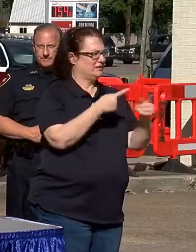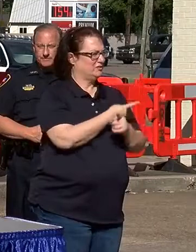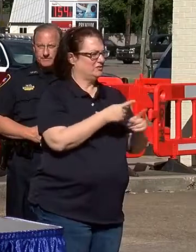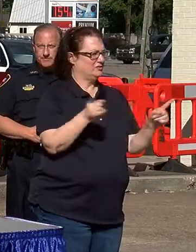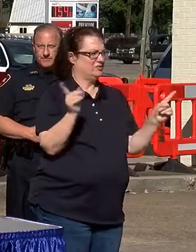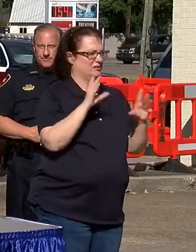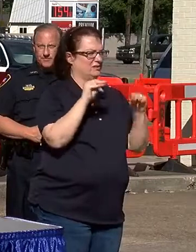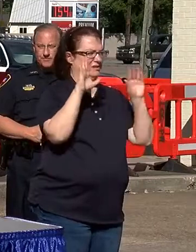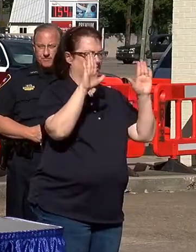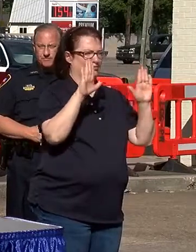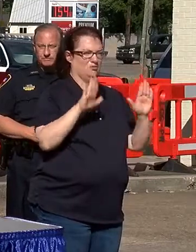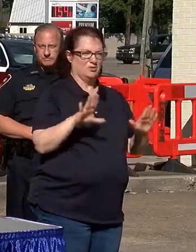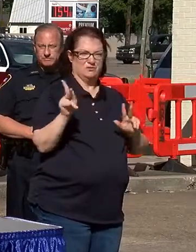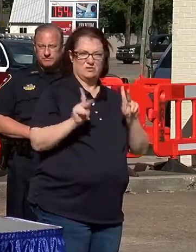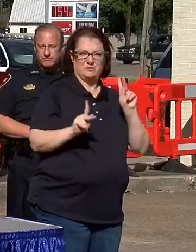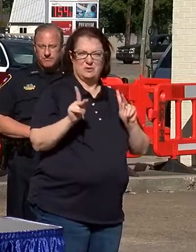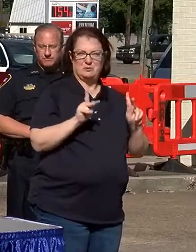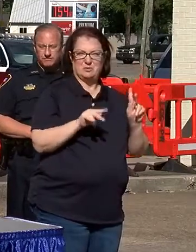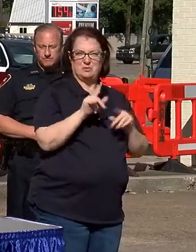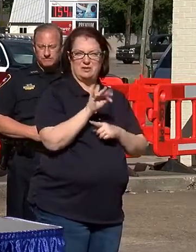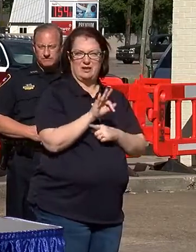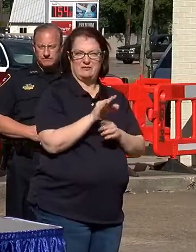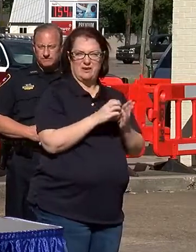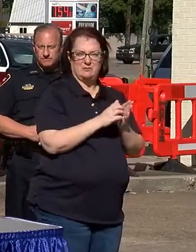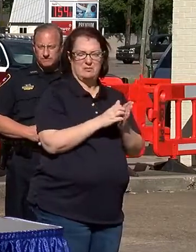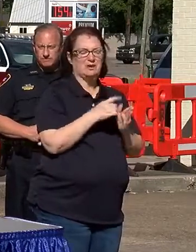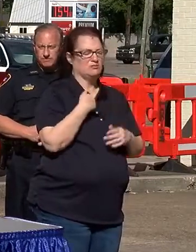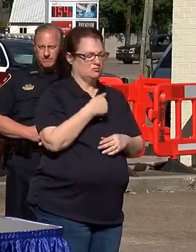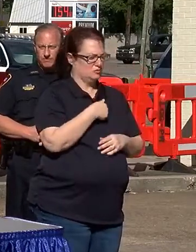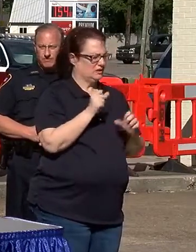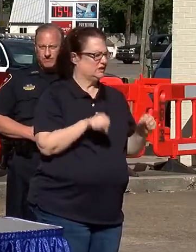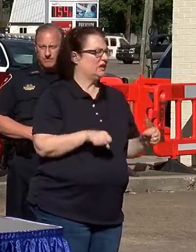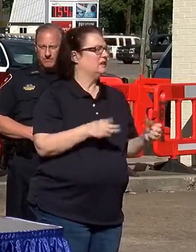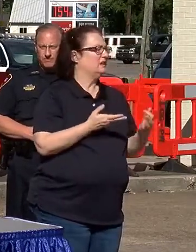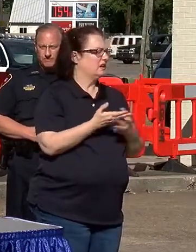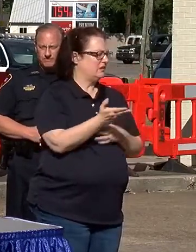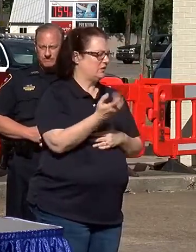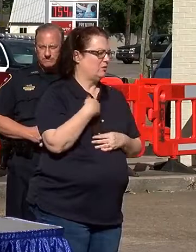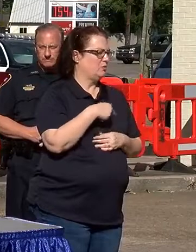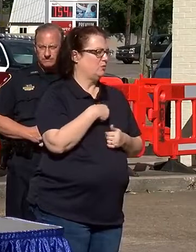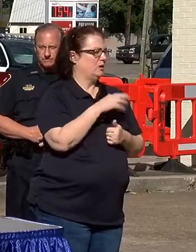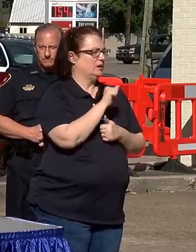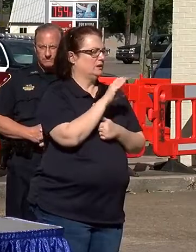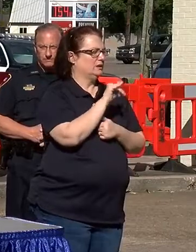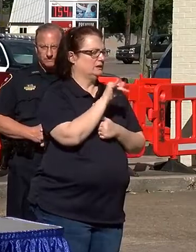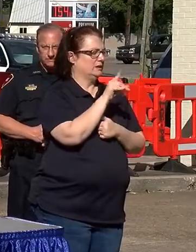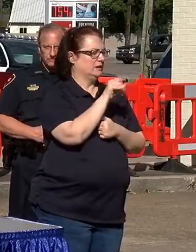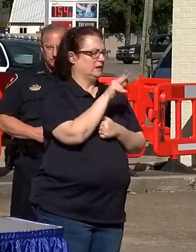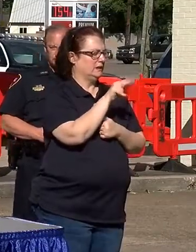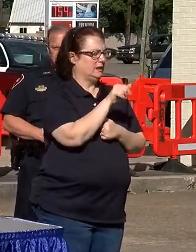wonderful constituents of Lafayette Parish. We will get through this. We are Acadiana strong, and we are Lafayette strong. Thank you.